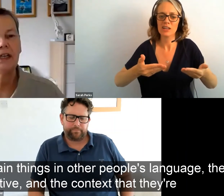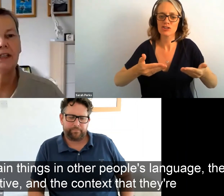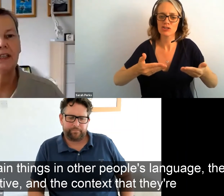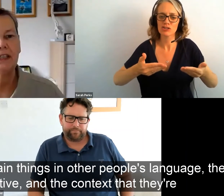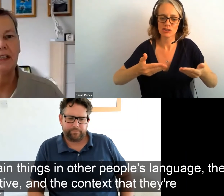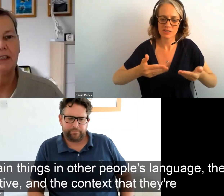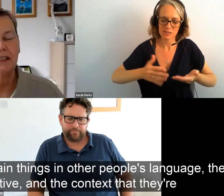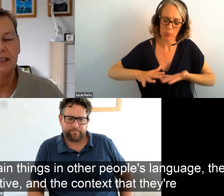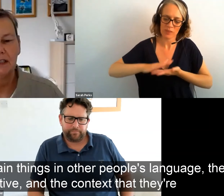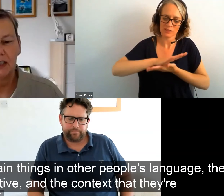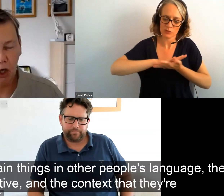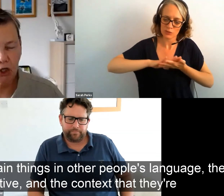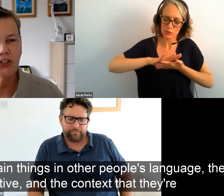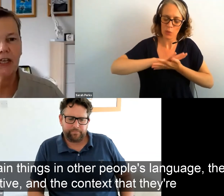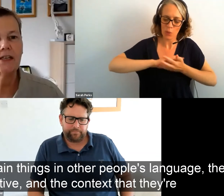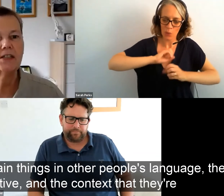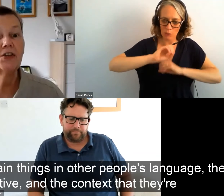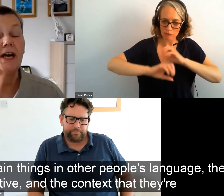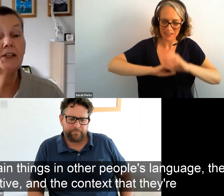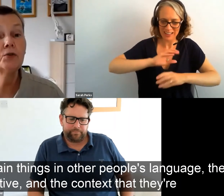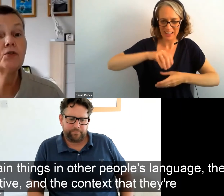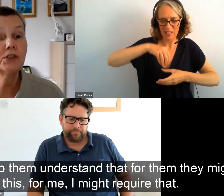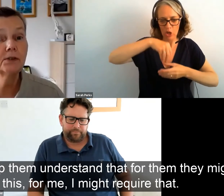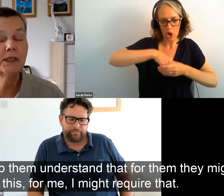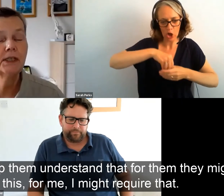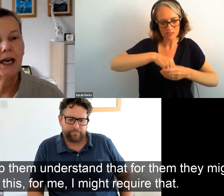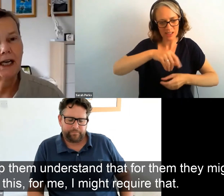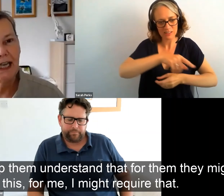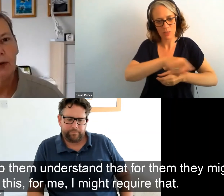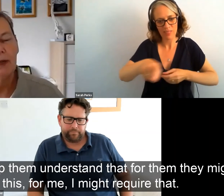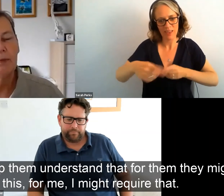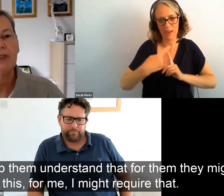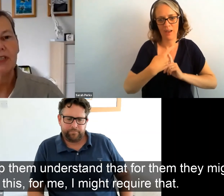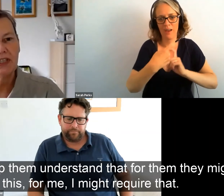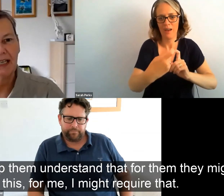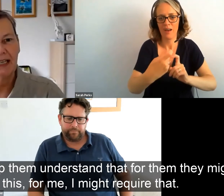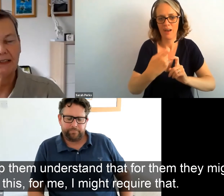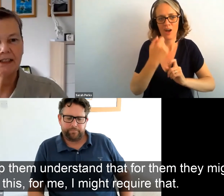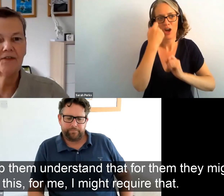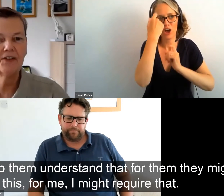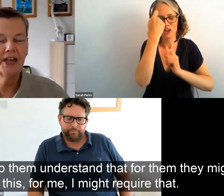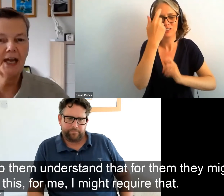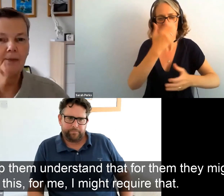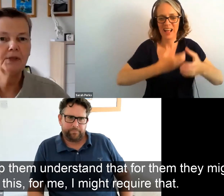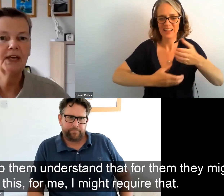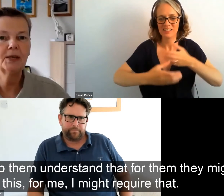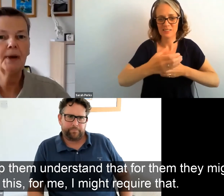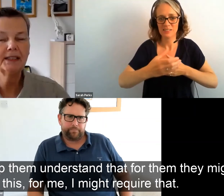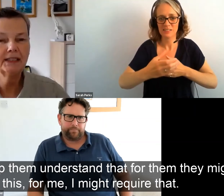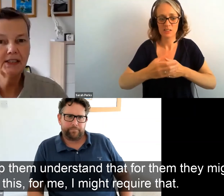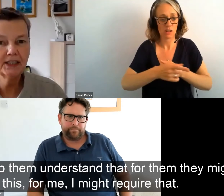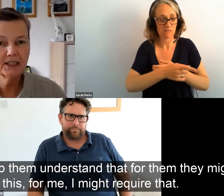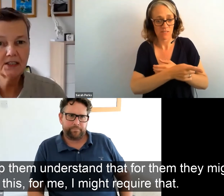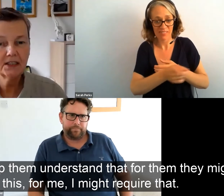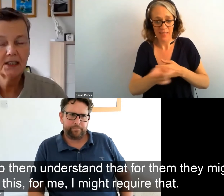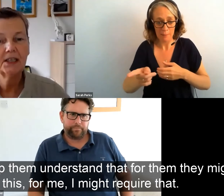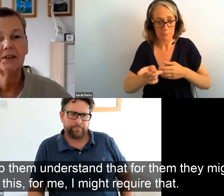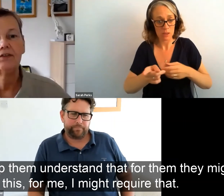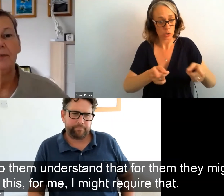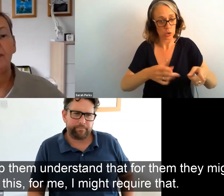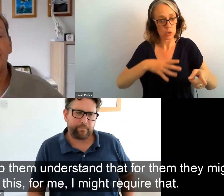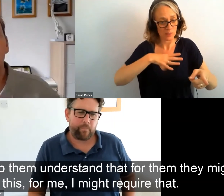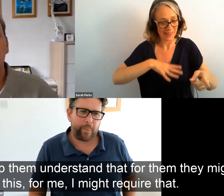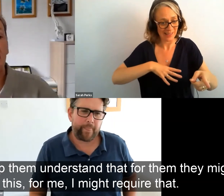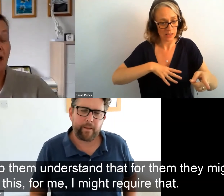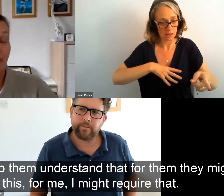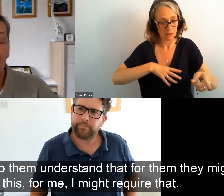narrative and the context that they're used to, and help them understand that for them, they might need this.